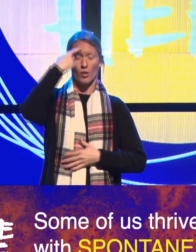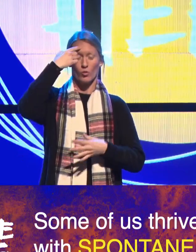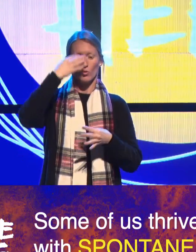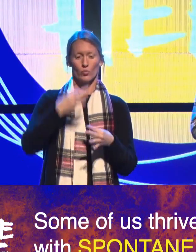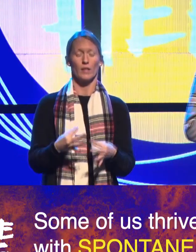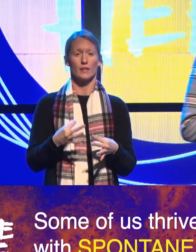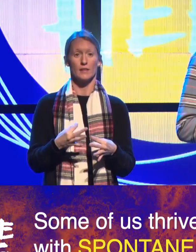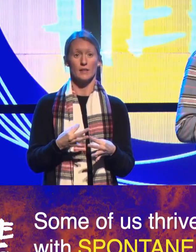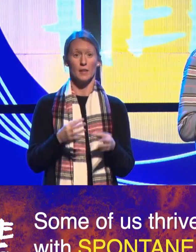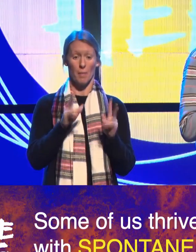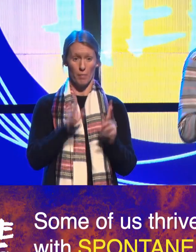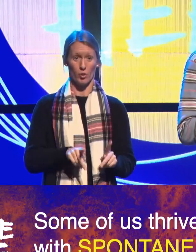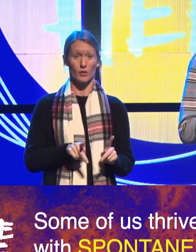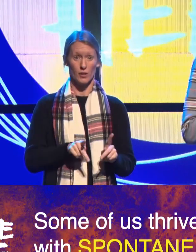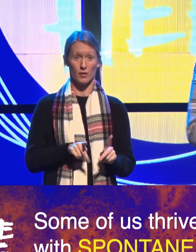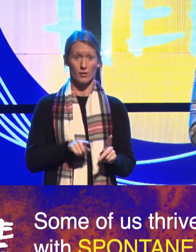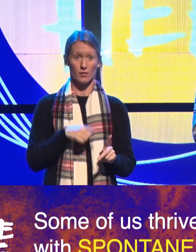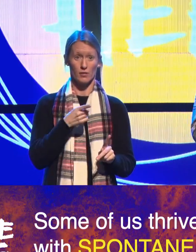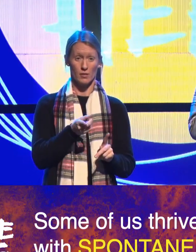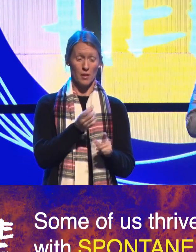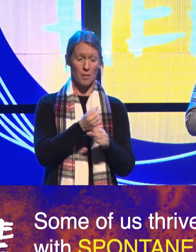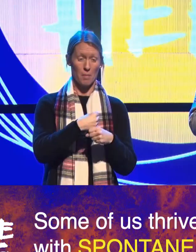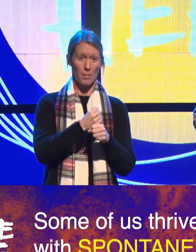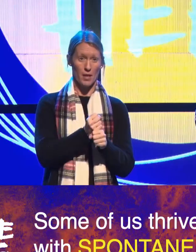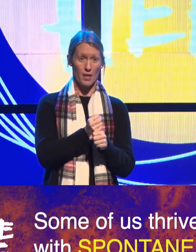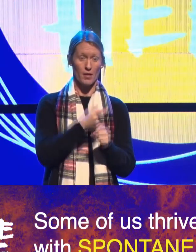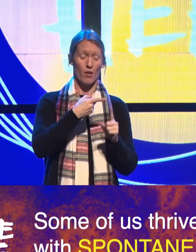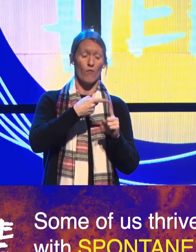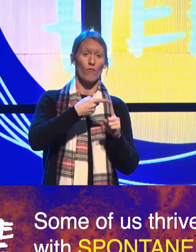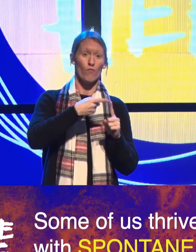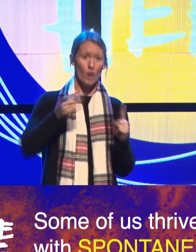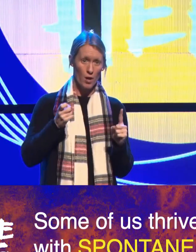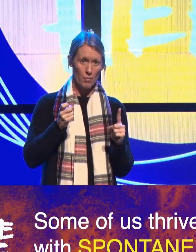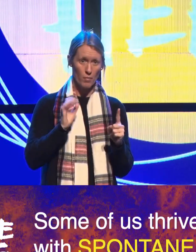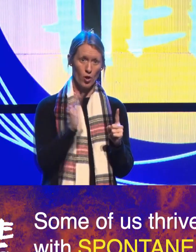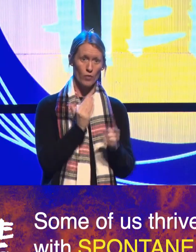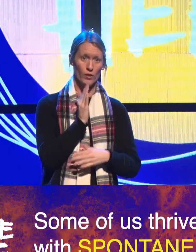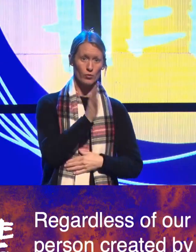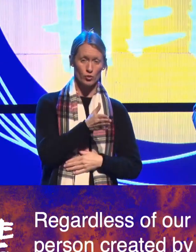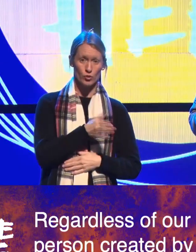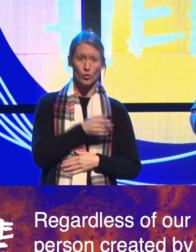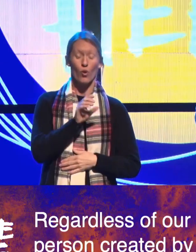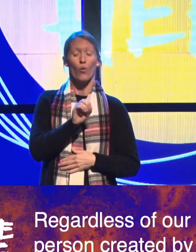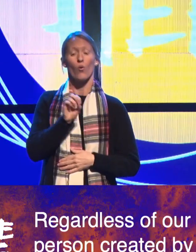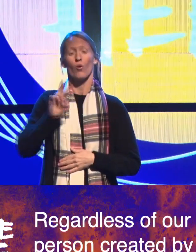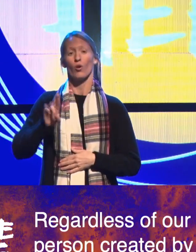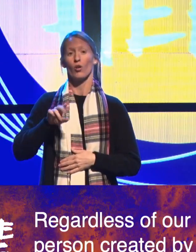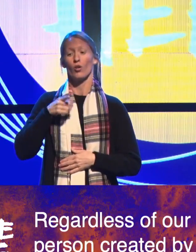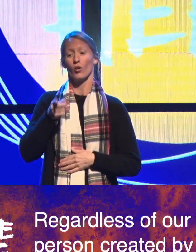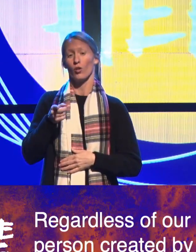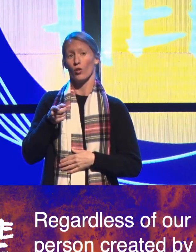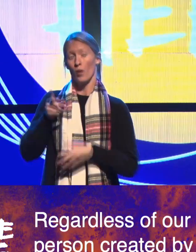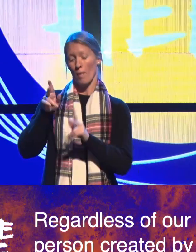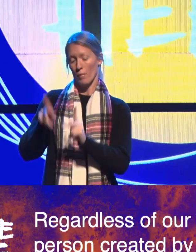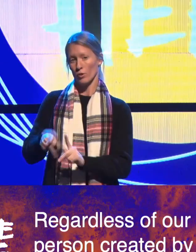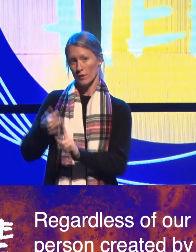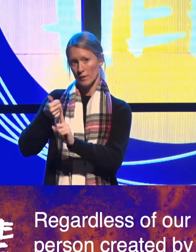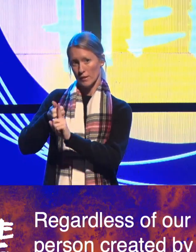be a person that is created by the future, or we can be a person that creates our